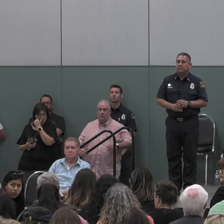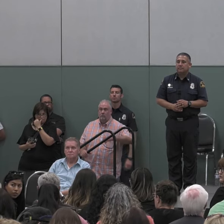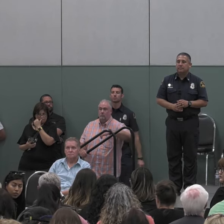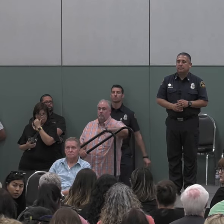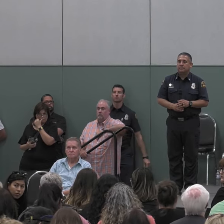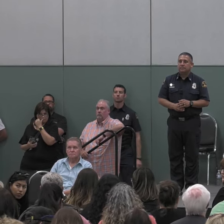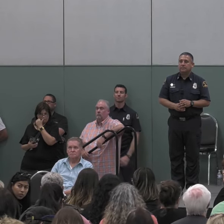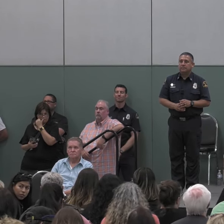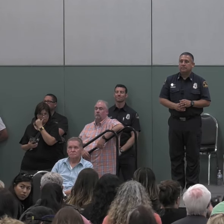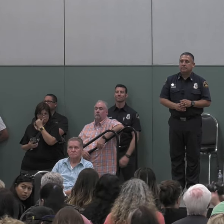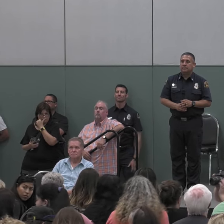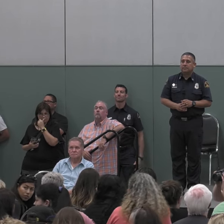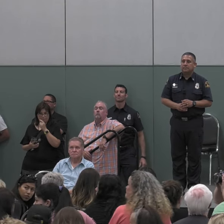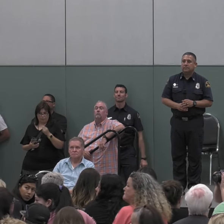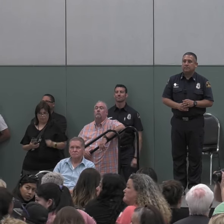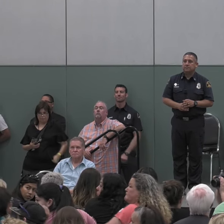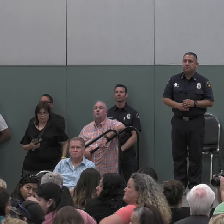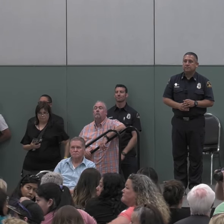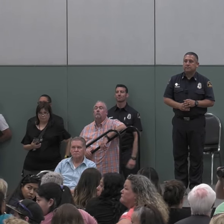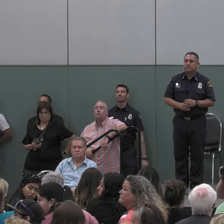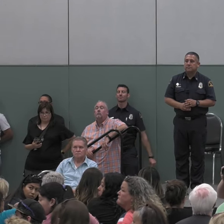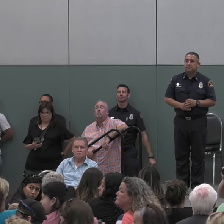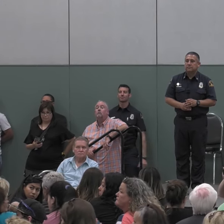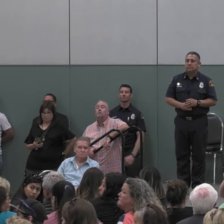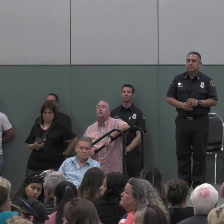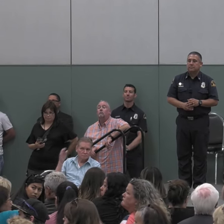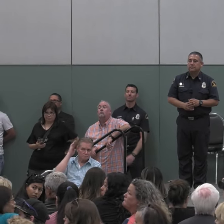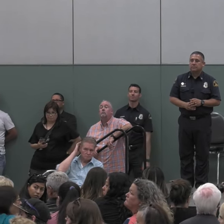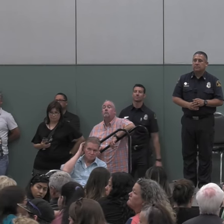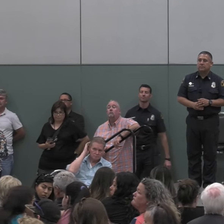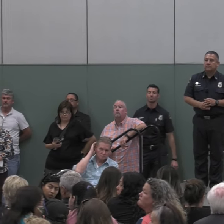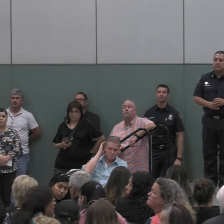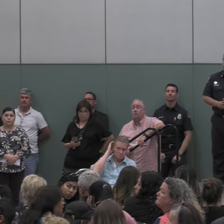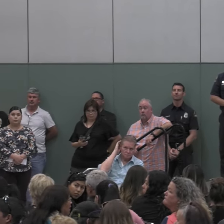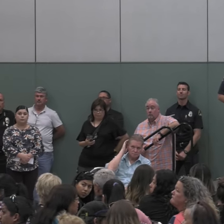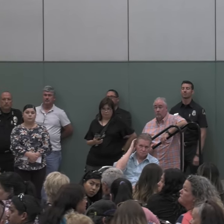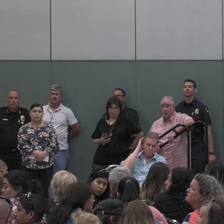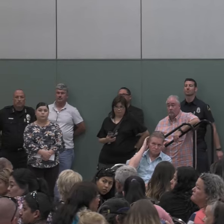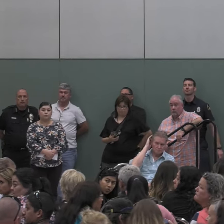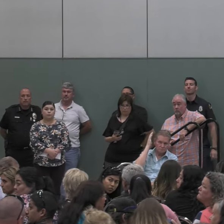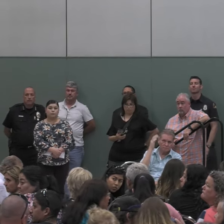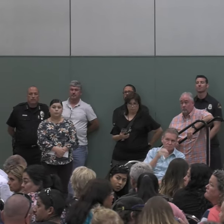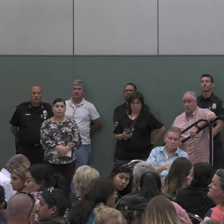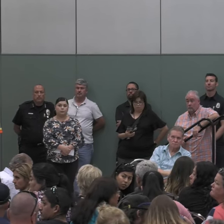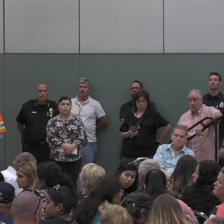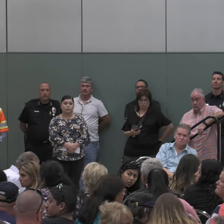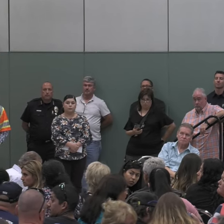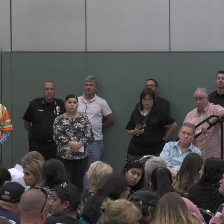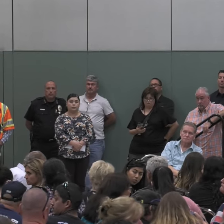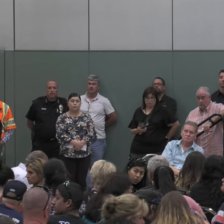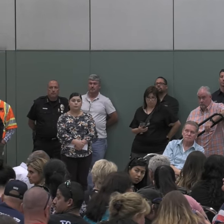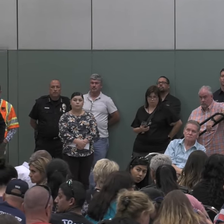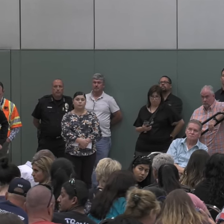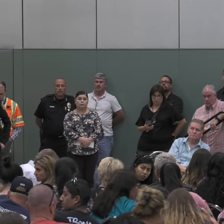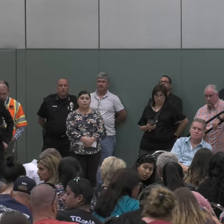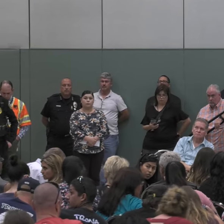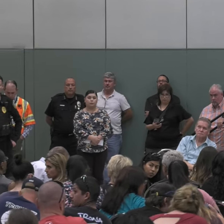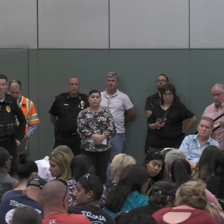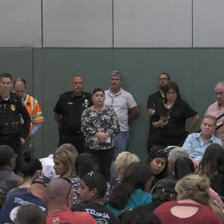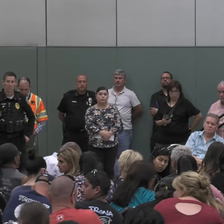Hi, my name's Chris. I am too disabled. I have to walk 30 minutes to a bus stop to catch transit.